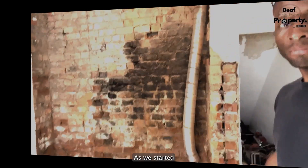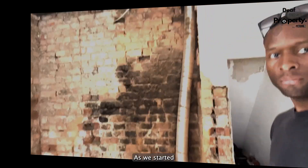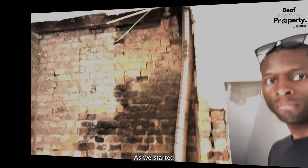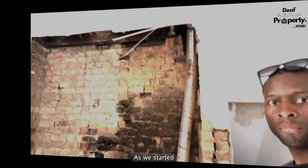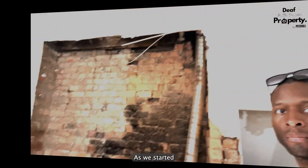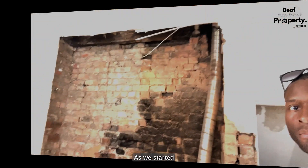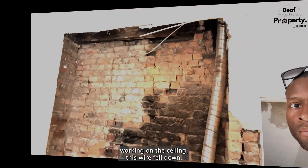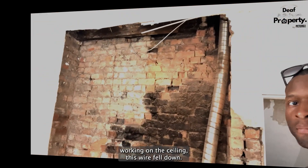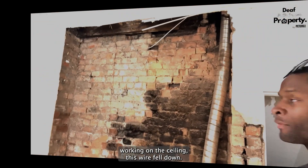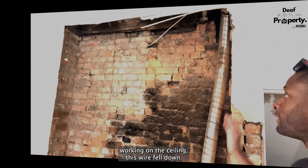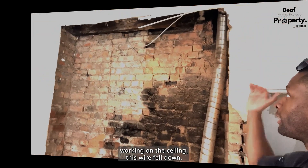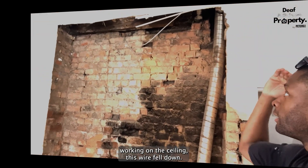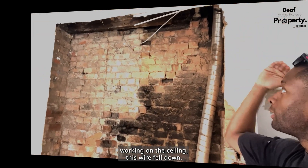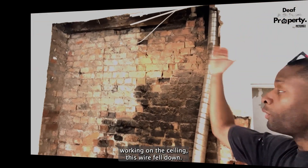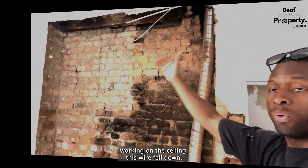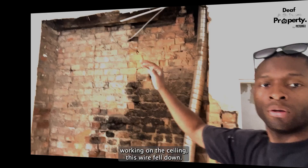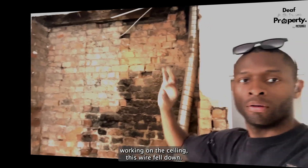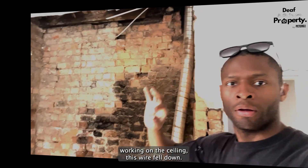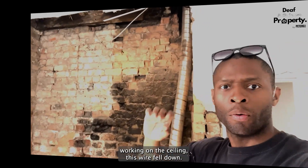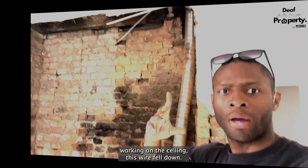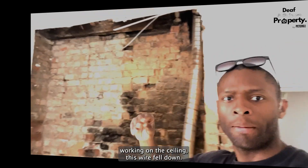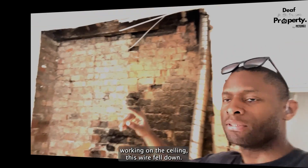As we started working on the ceiling, this wire fell down.